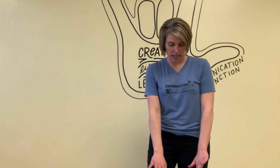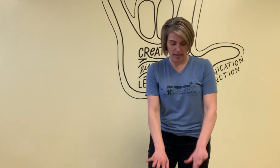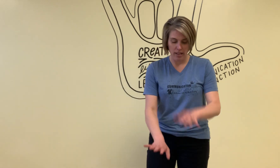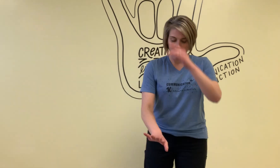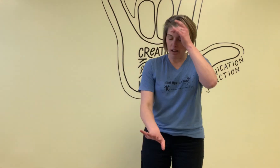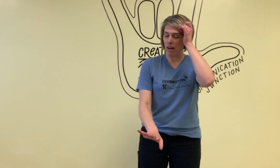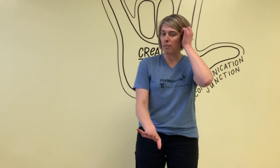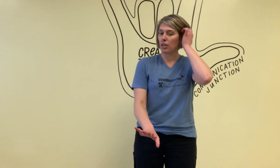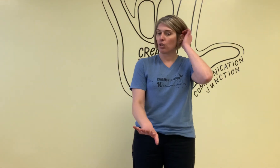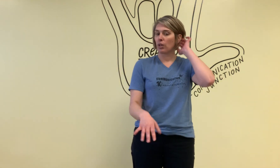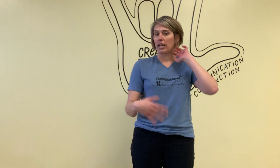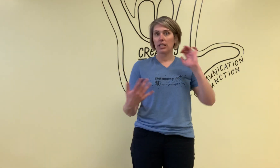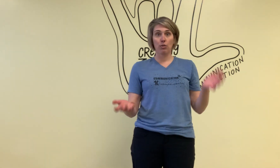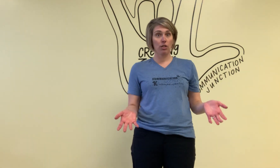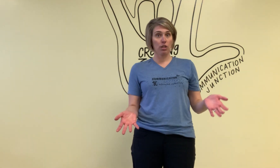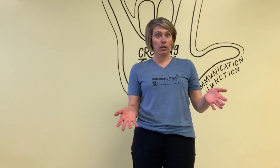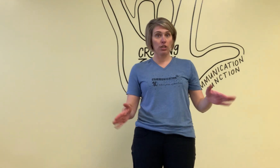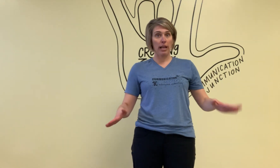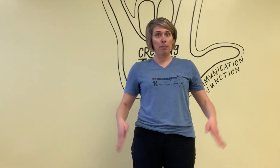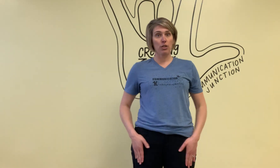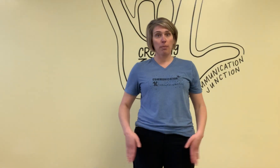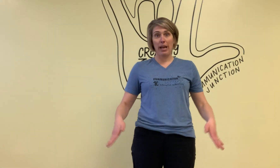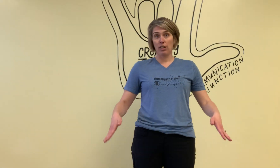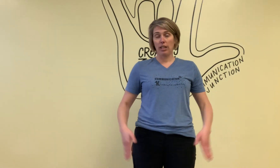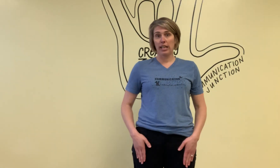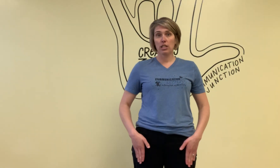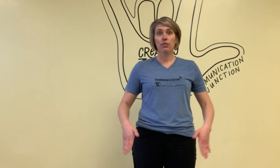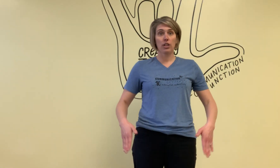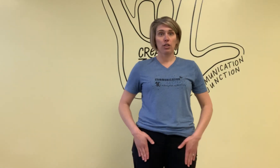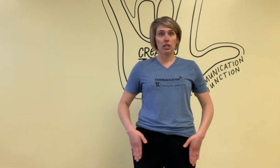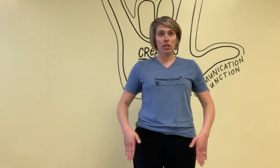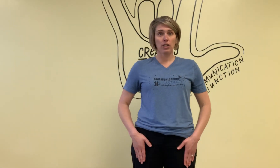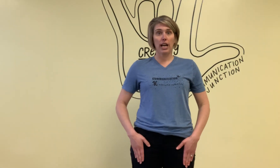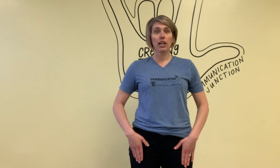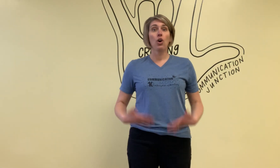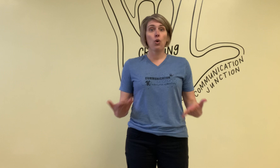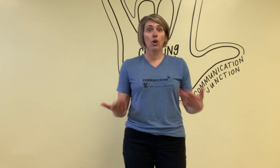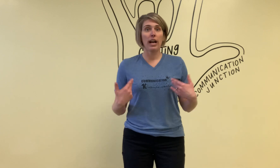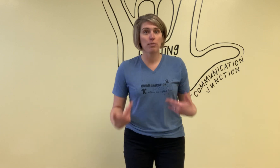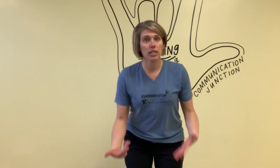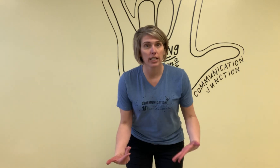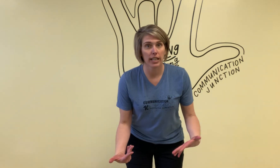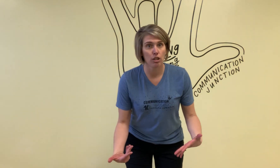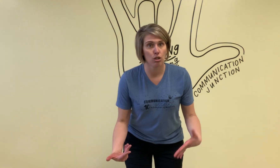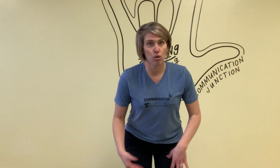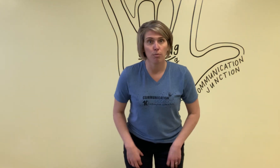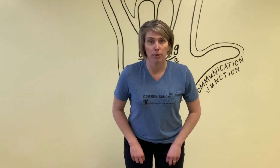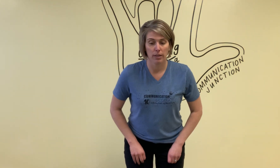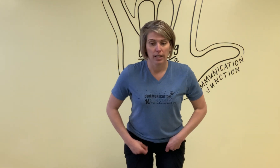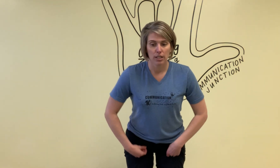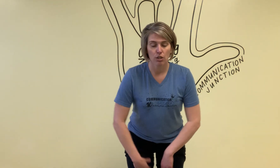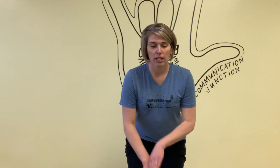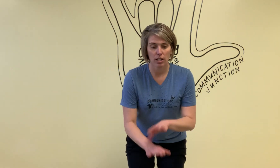that. You can sit with your little on your lap and you can pat your legs for hickory dickory dock, or I'm just gonna kind of stoop so